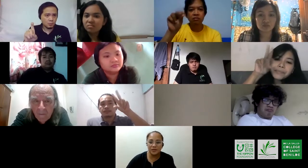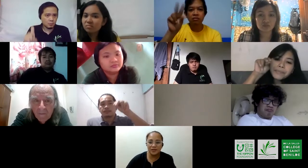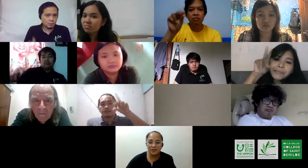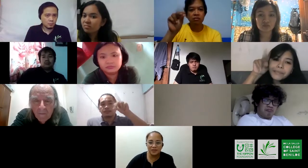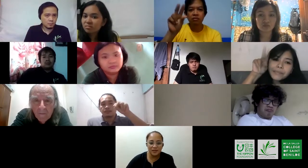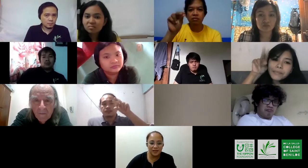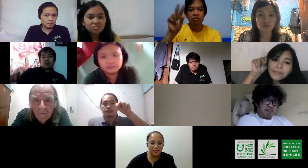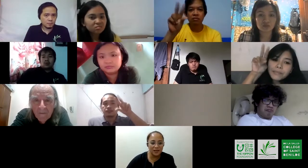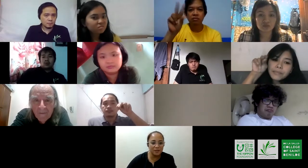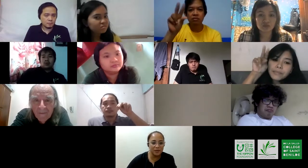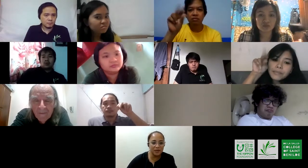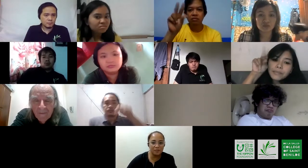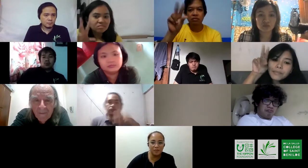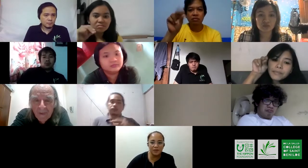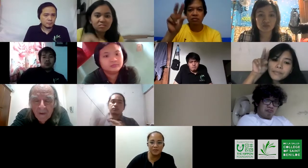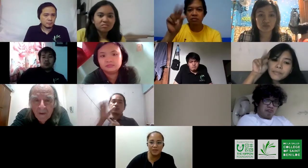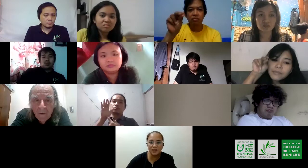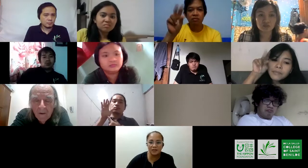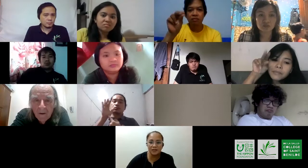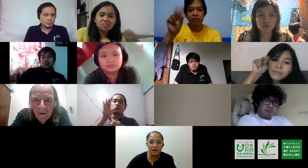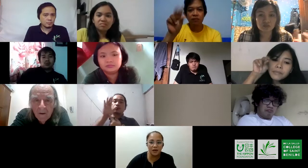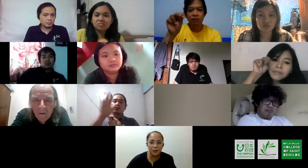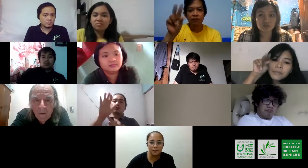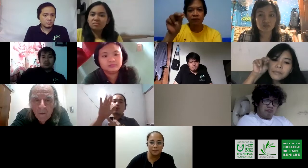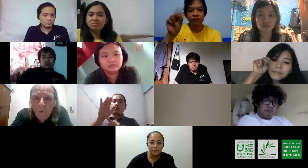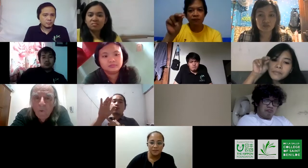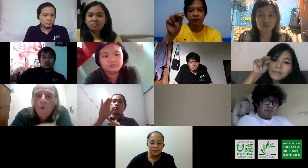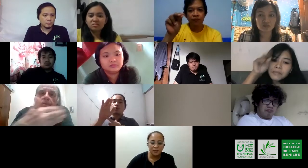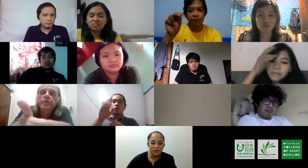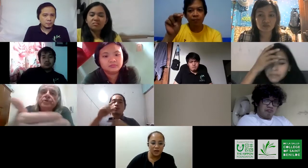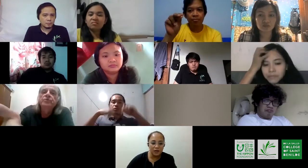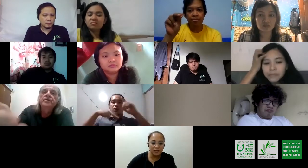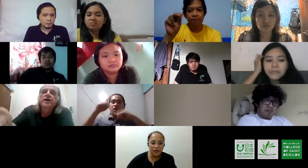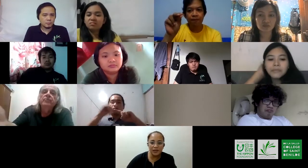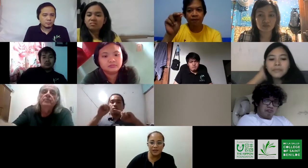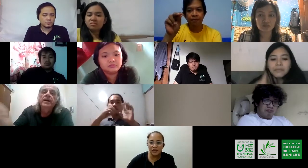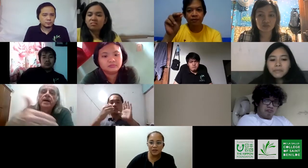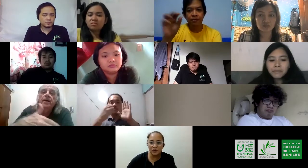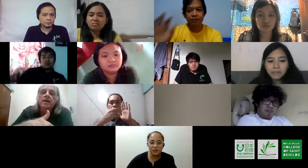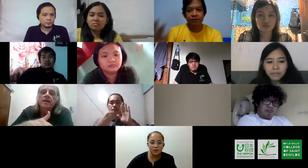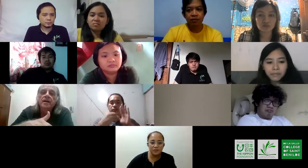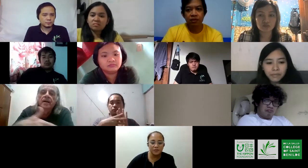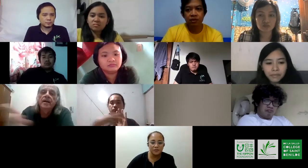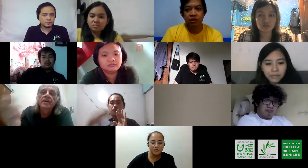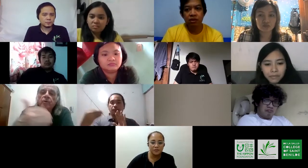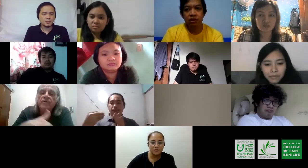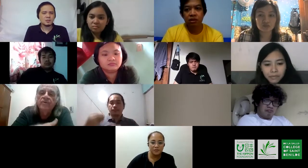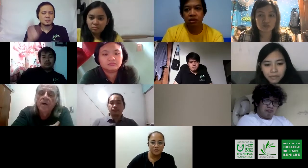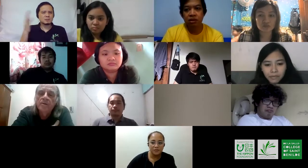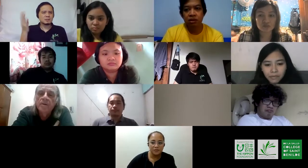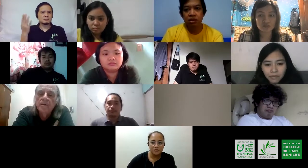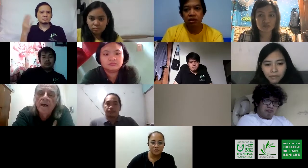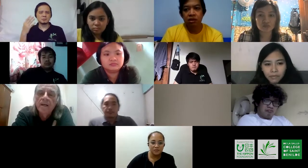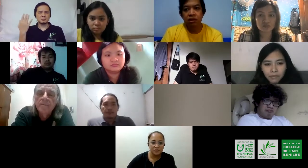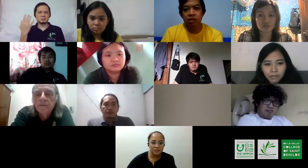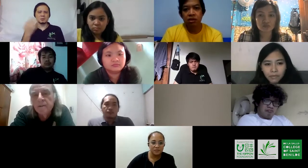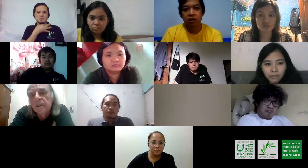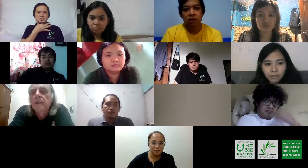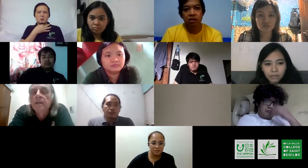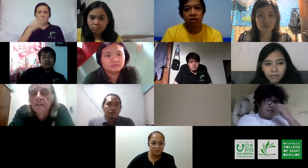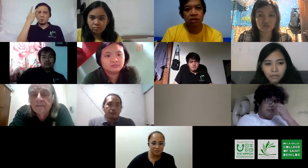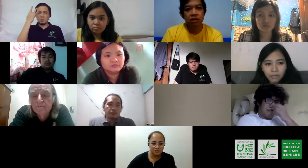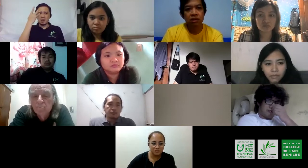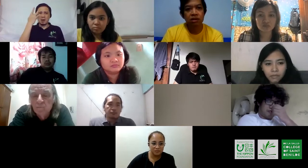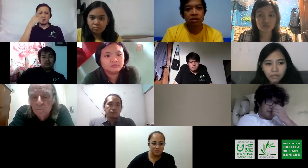No, Yummy and Pibs and Why would you do that Ray for is saying yes. banana and not do it for other items?